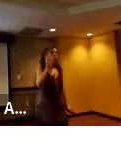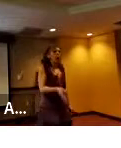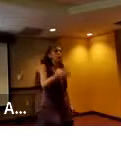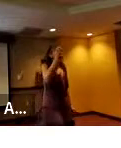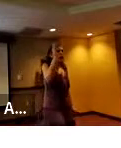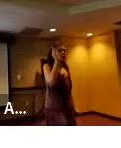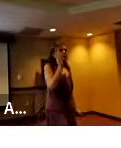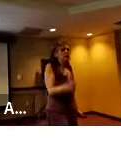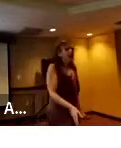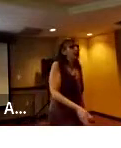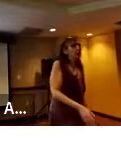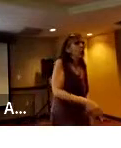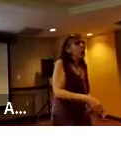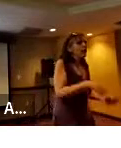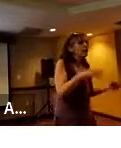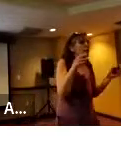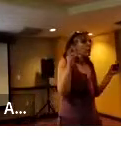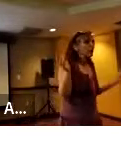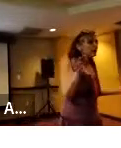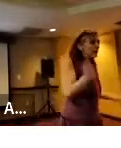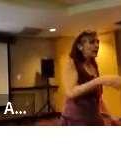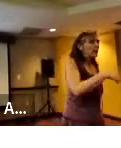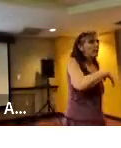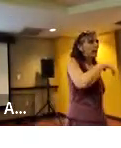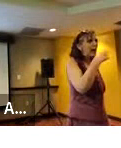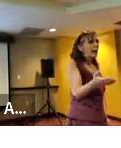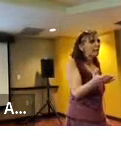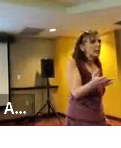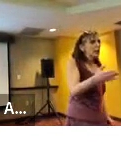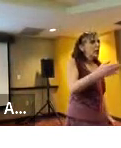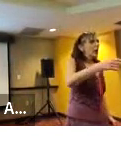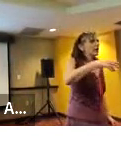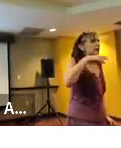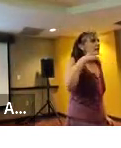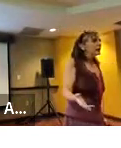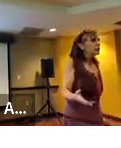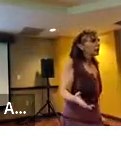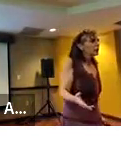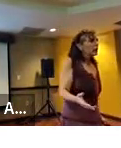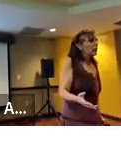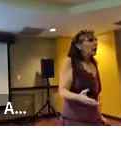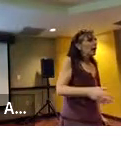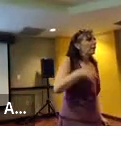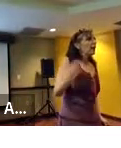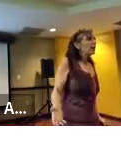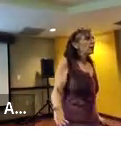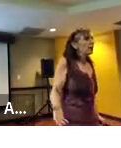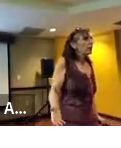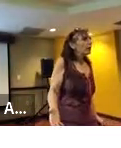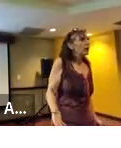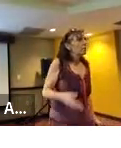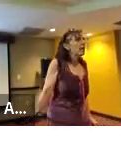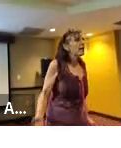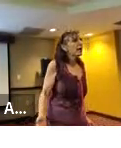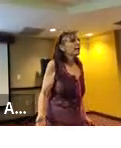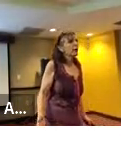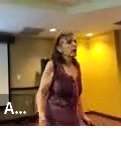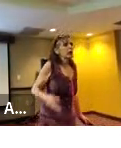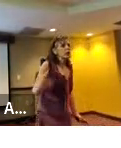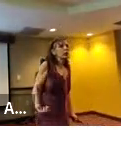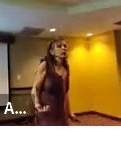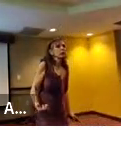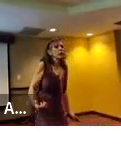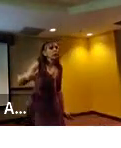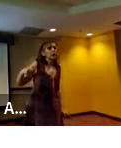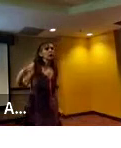makes a web site, or if we must say web app, accessible, available,